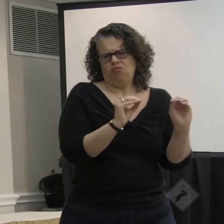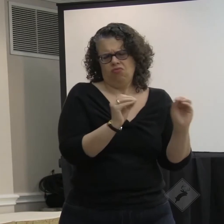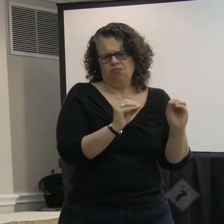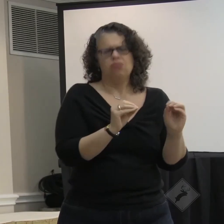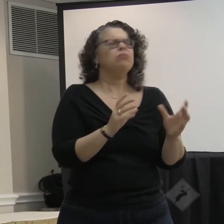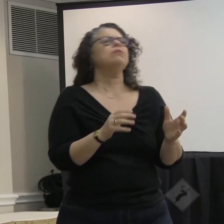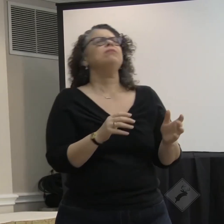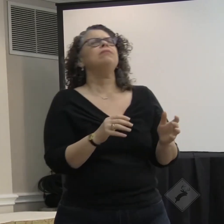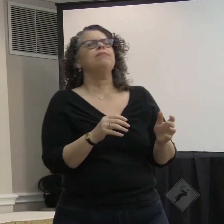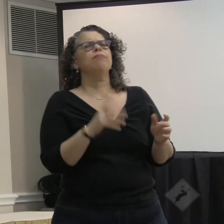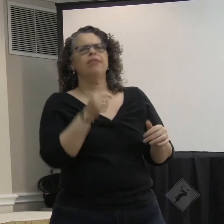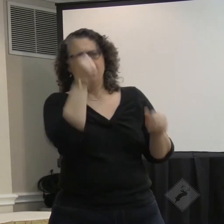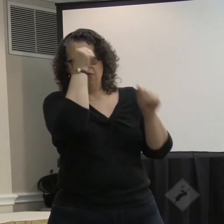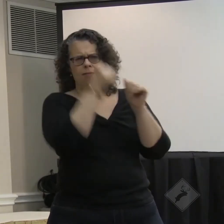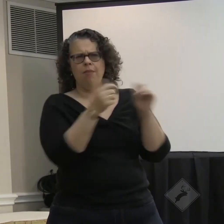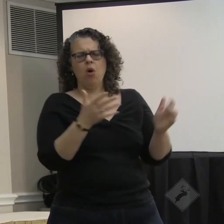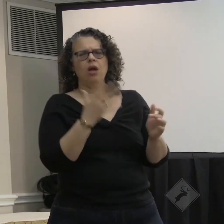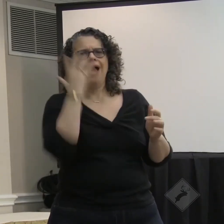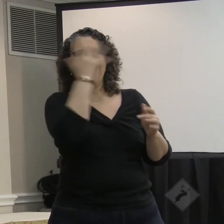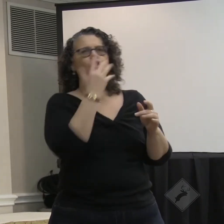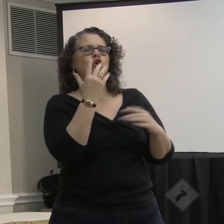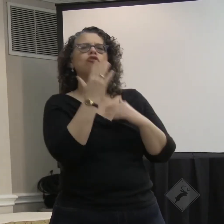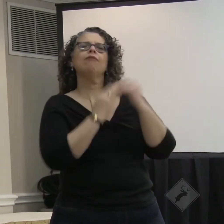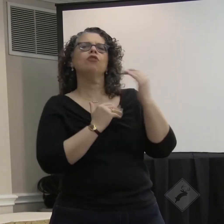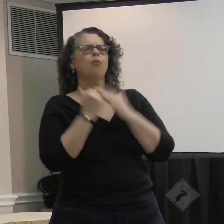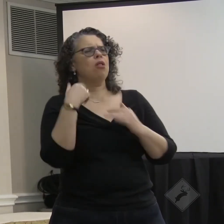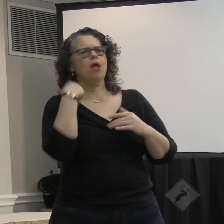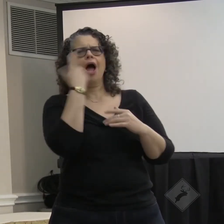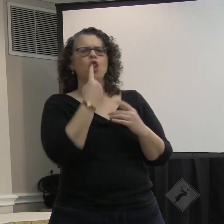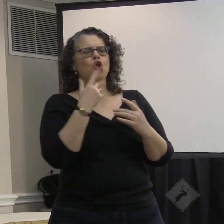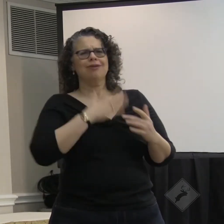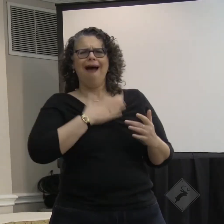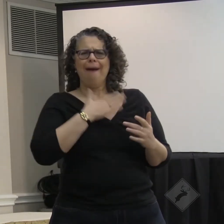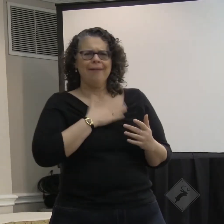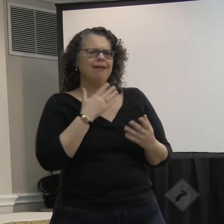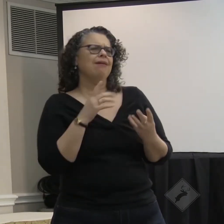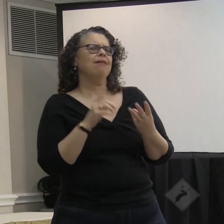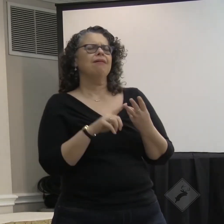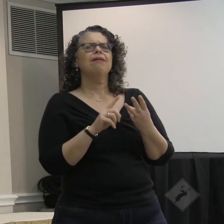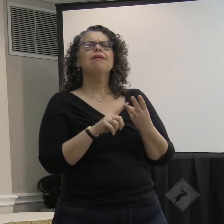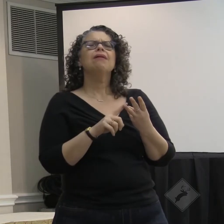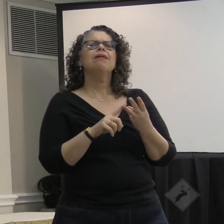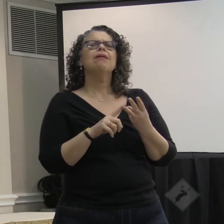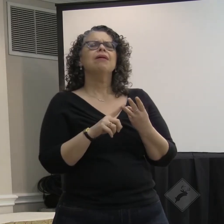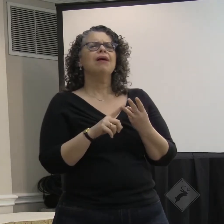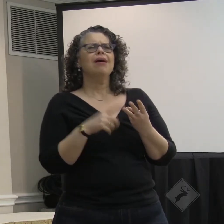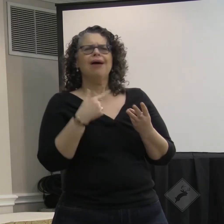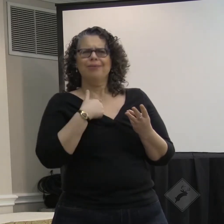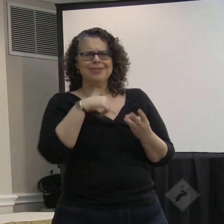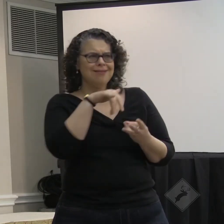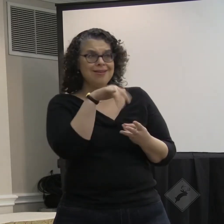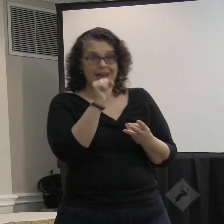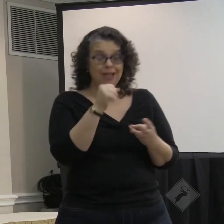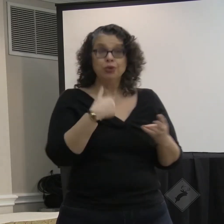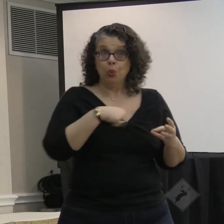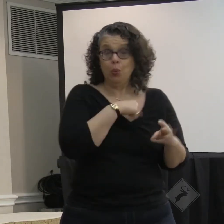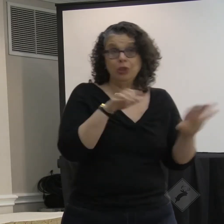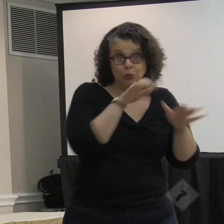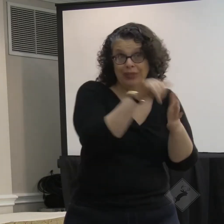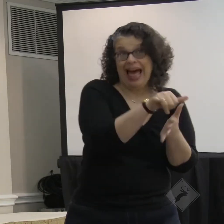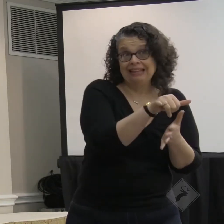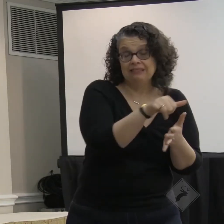they remember is the fact that I looked comfortable. I looked happy. I was like, yes, we're doing